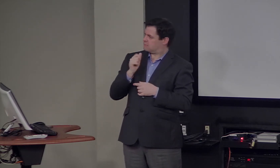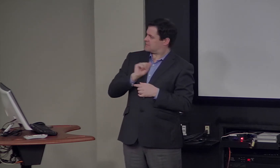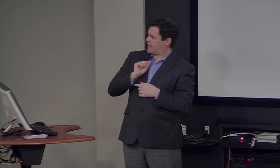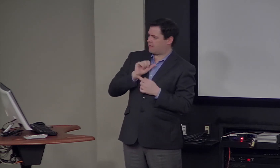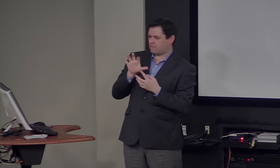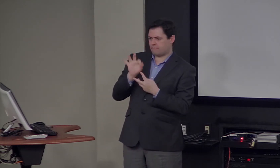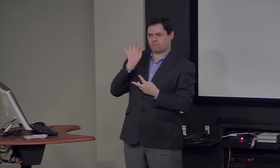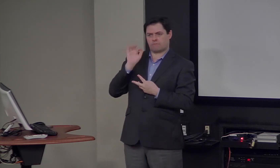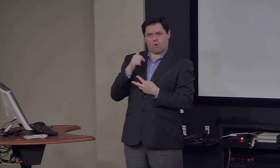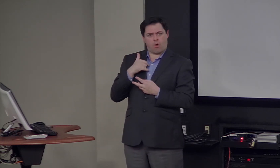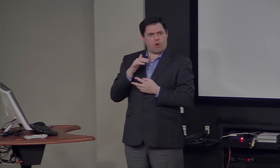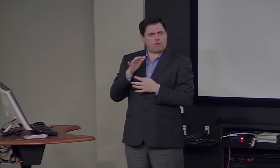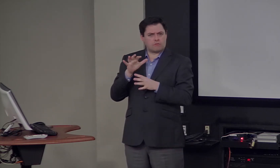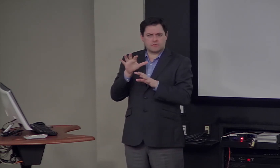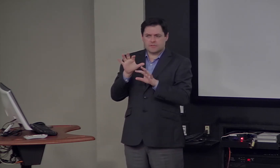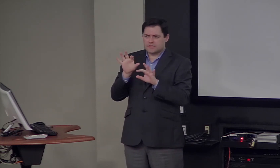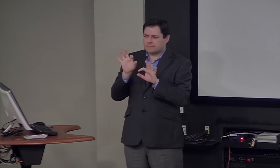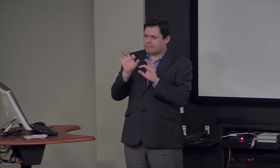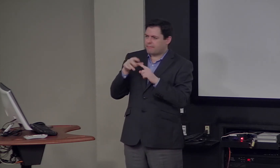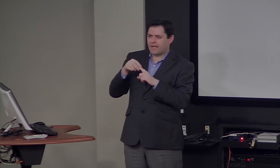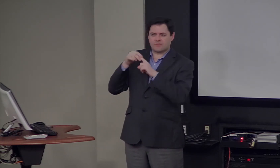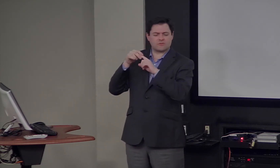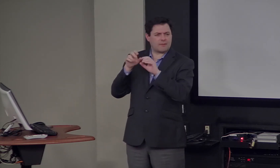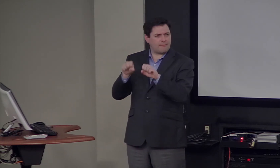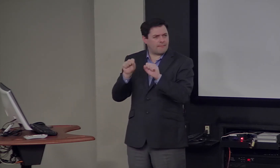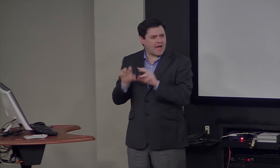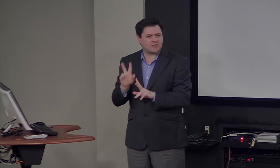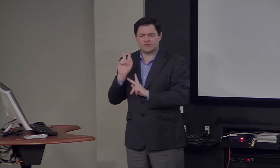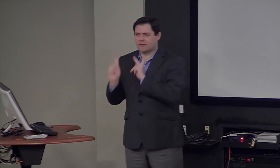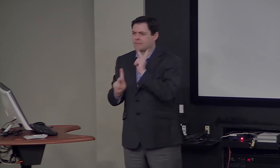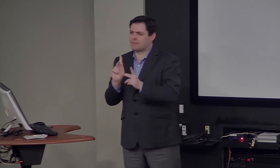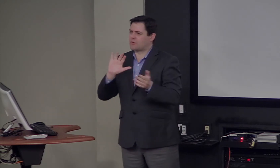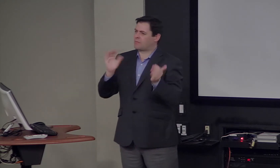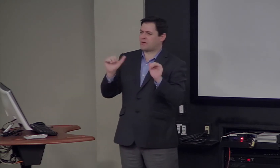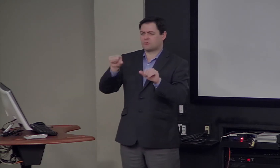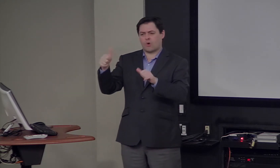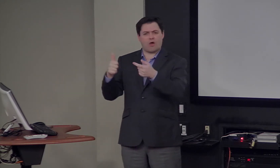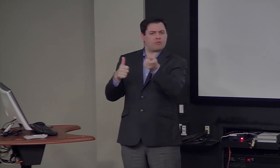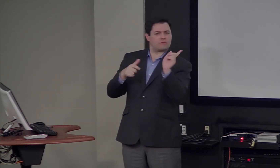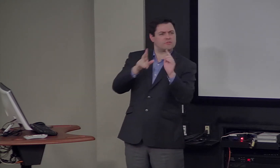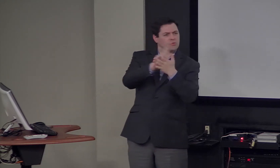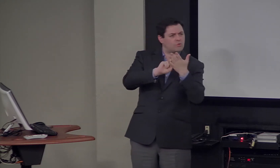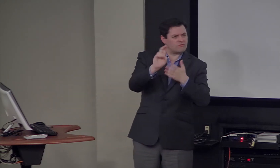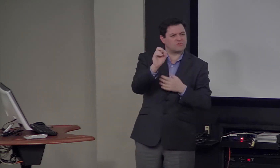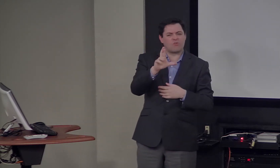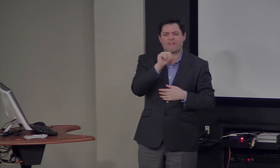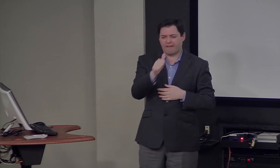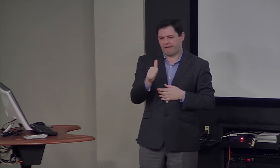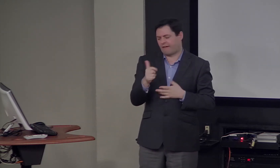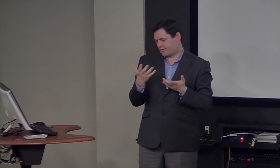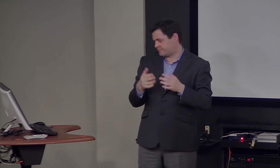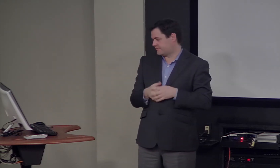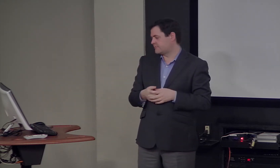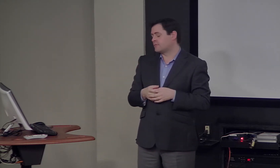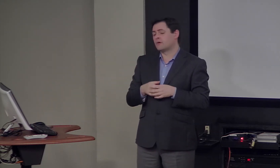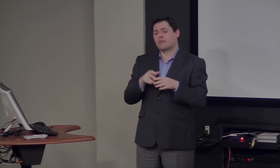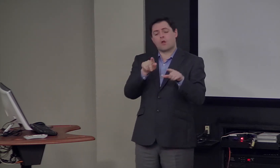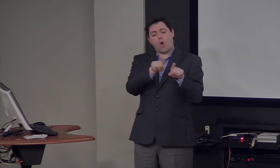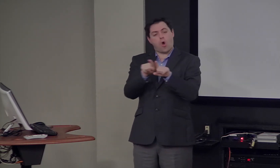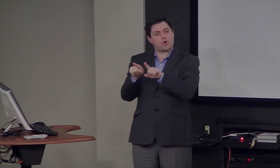deaf studies. They self-selected that major. Was there something about them, having some special kind of characteristic or traits that sort of